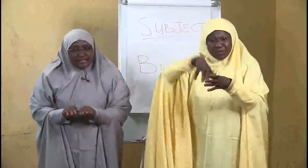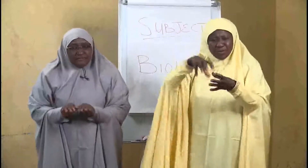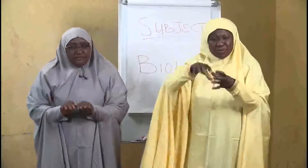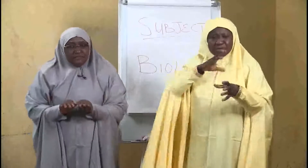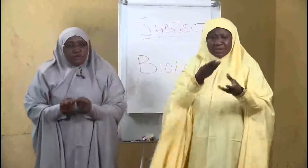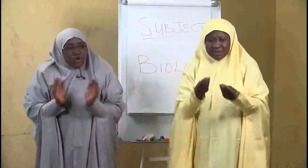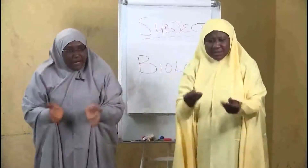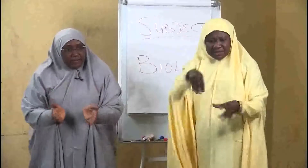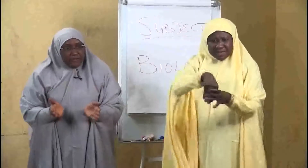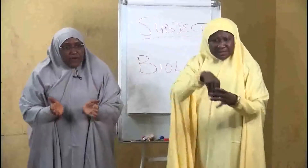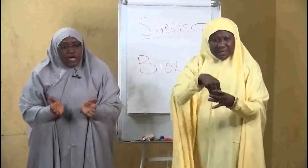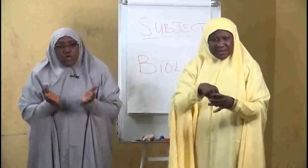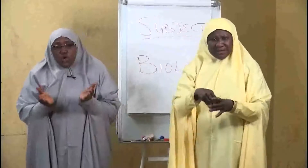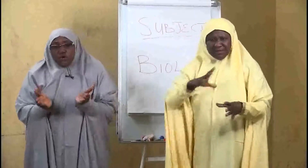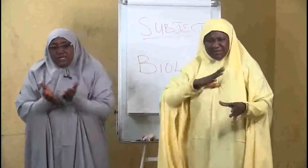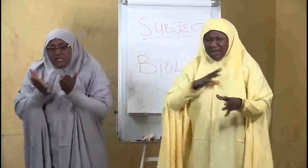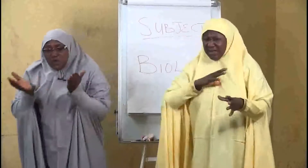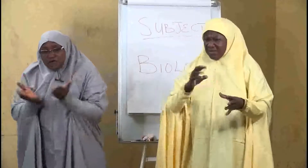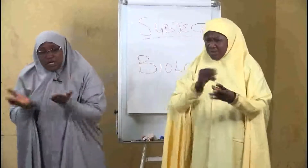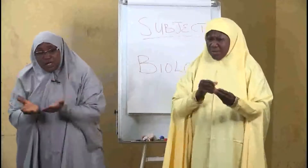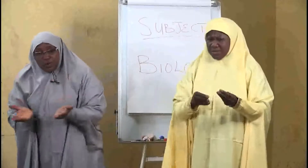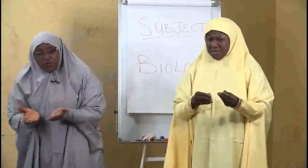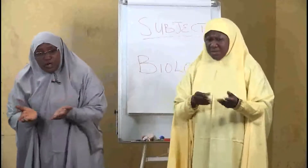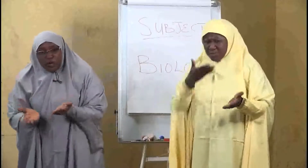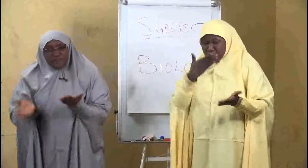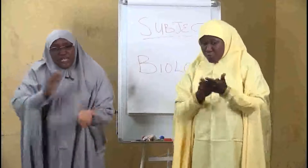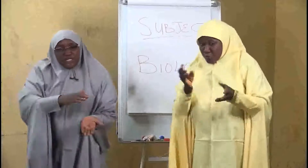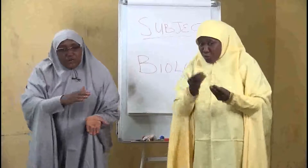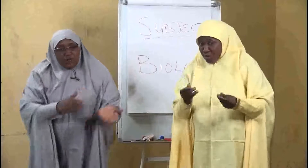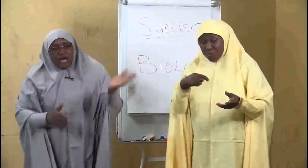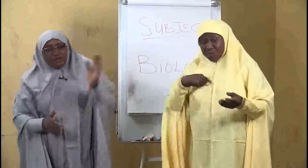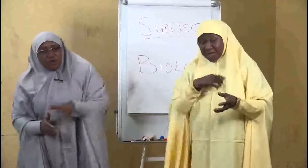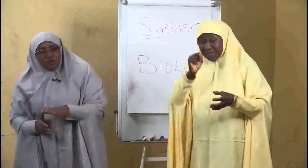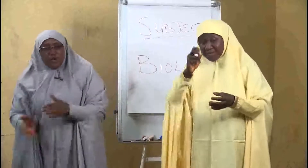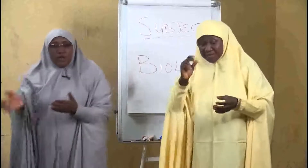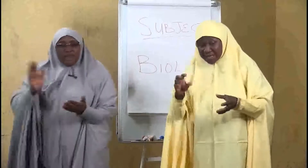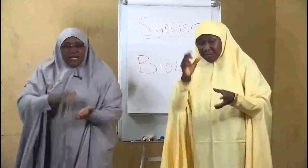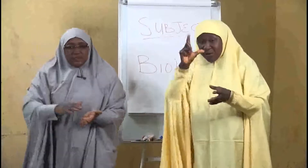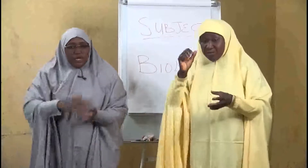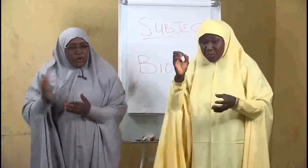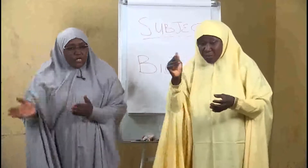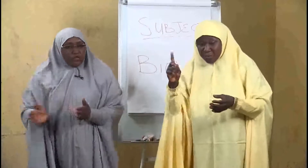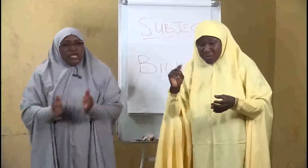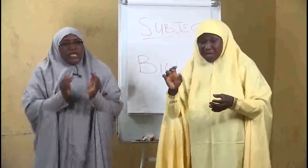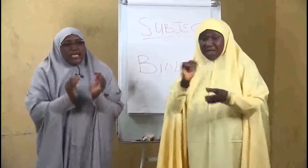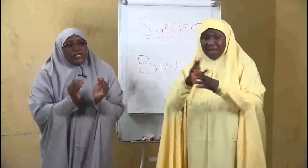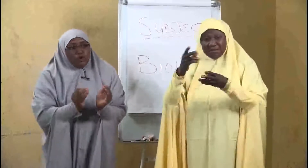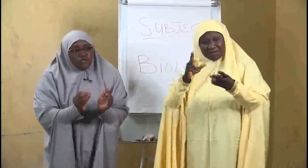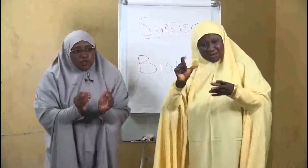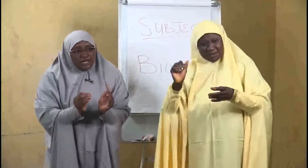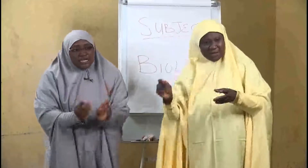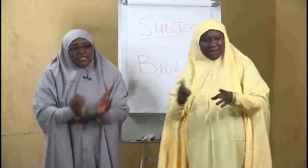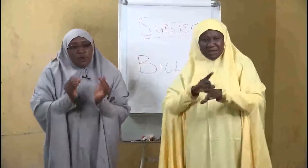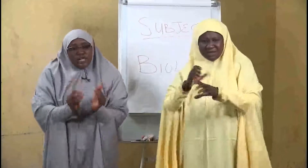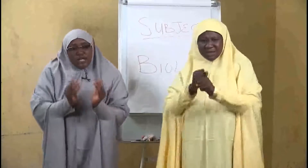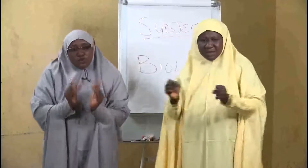sand, soil, and you know, you have to get a good soil. We have sandy soil, we have loamy soil, we have clay soil and other soil. Get loamy